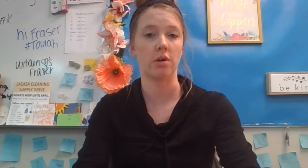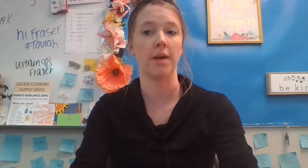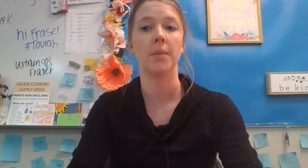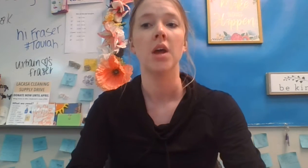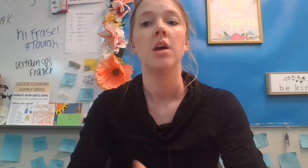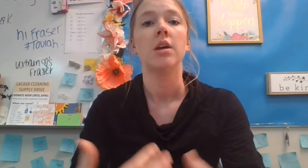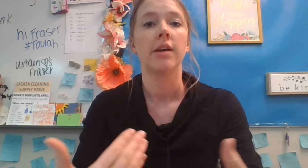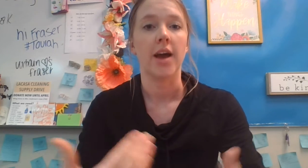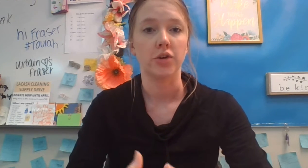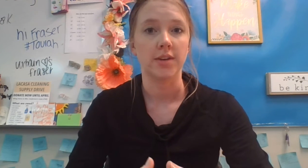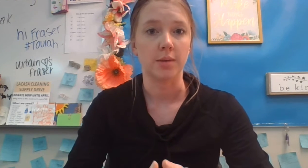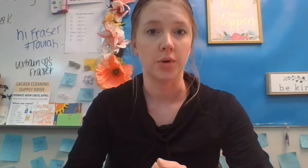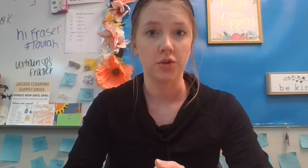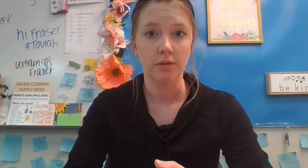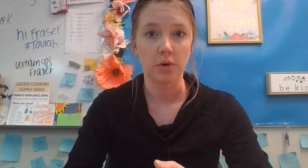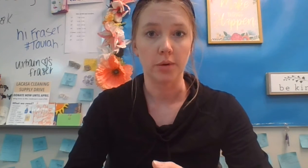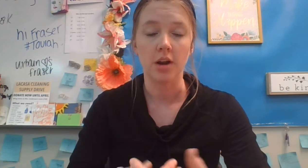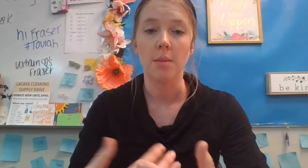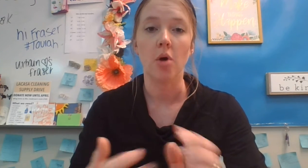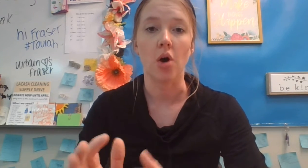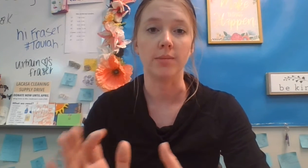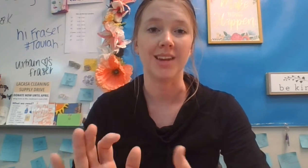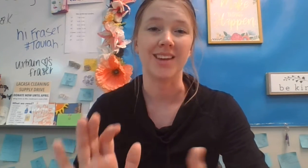right, addresses are pretty straightforward. Palm